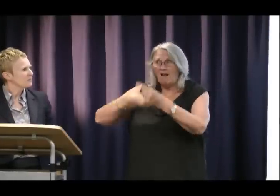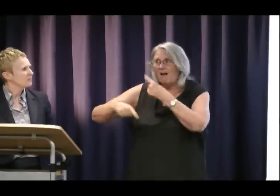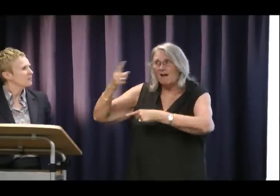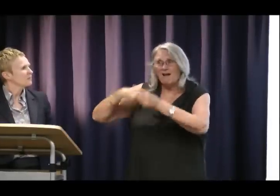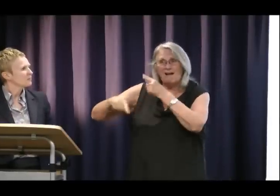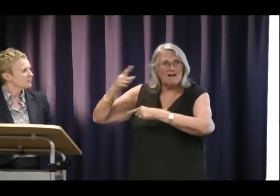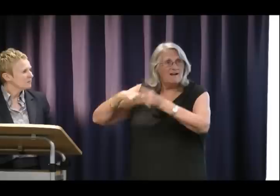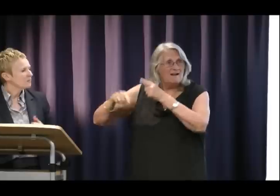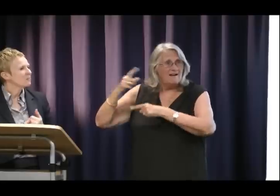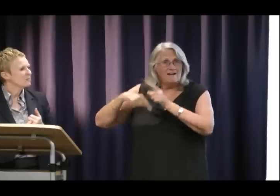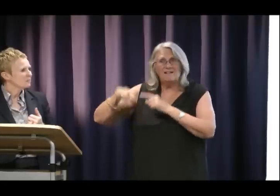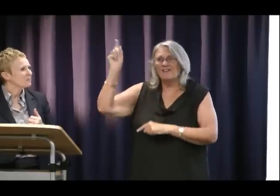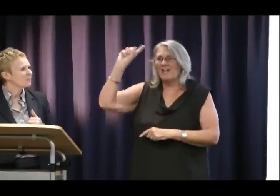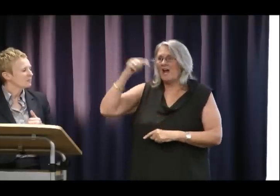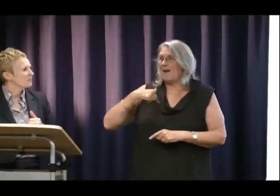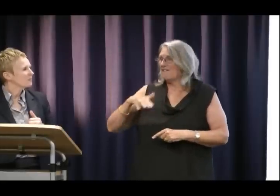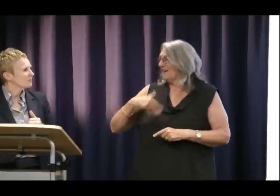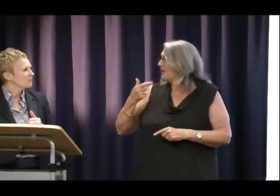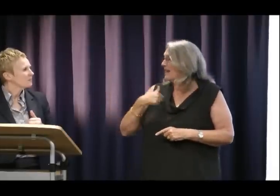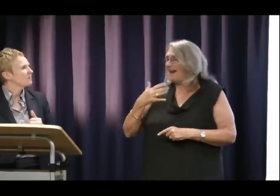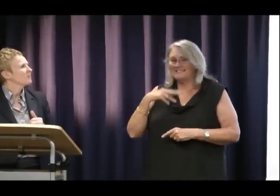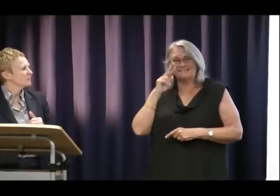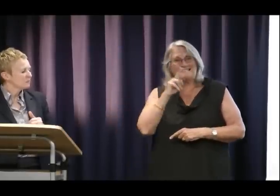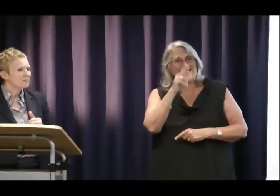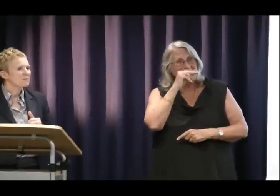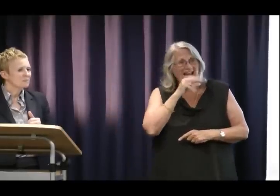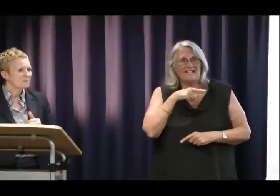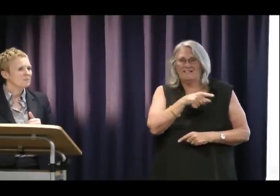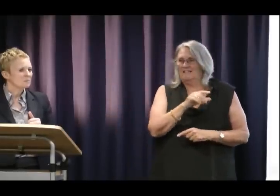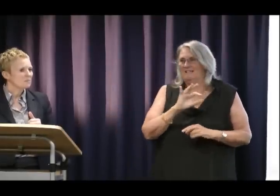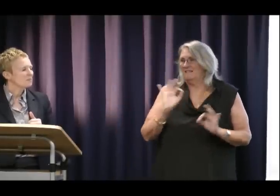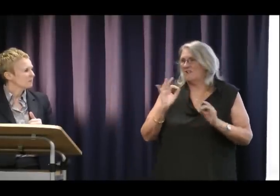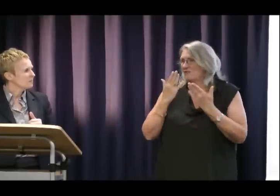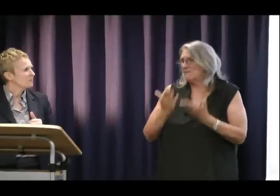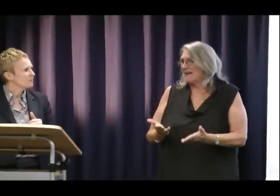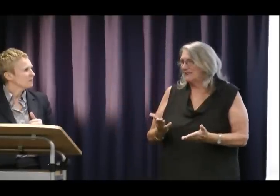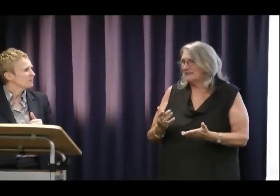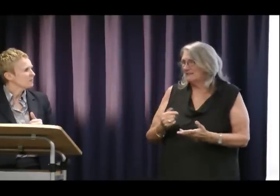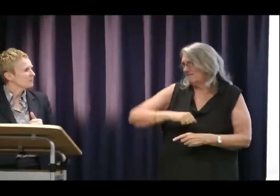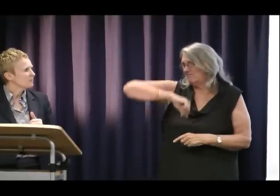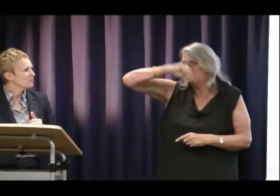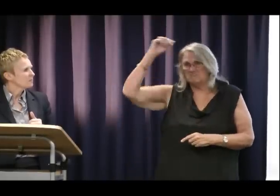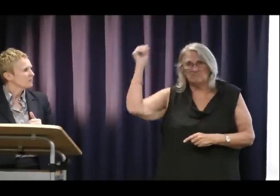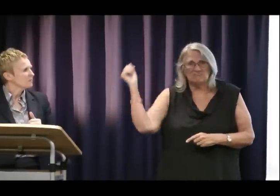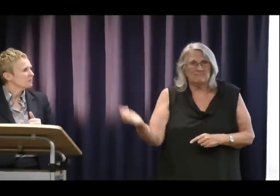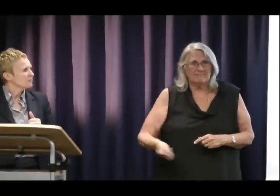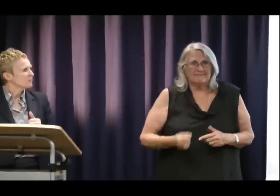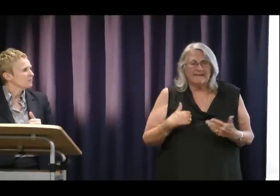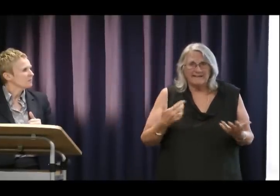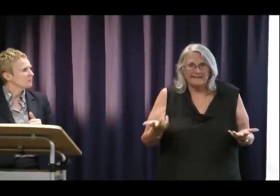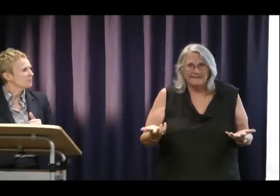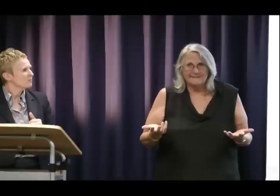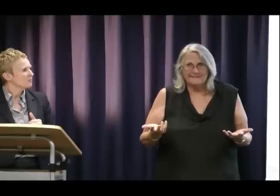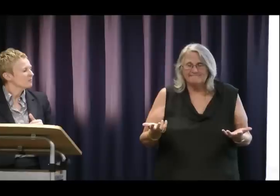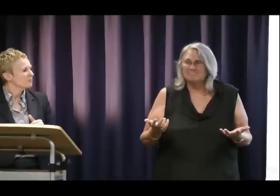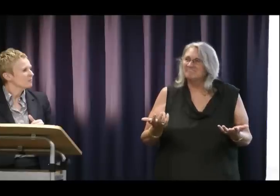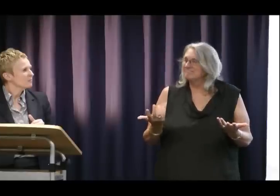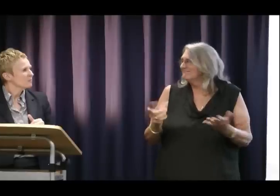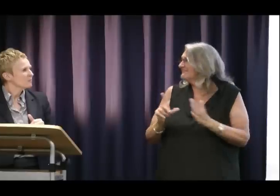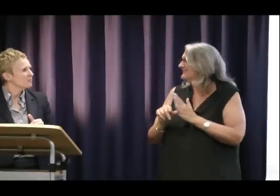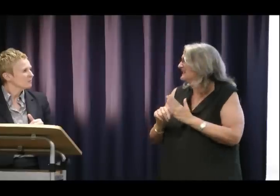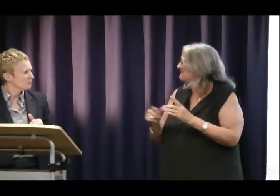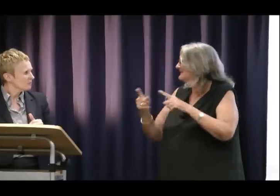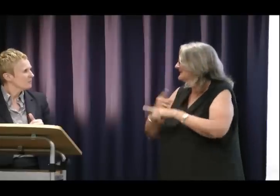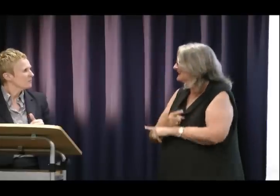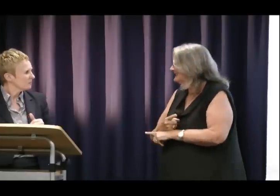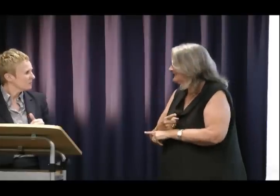learned from a lot of older people where they would tell me their stories. And I feel now when I see a young person, they're not really respecting of